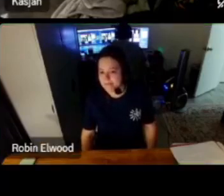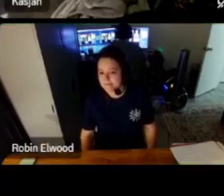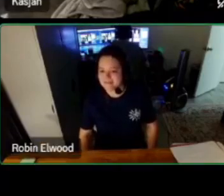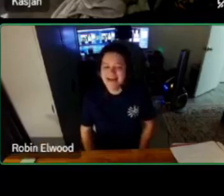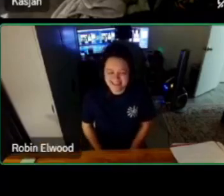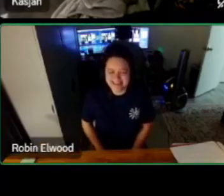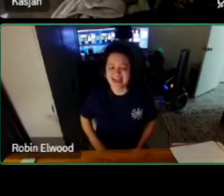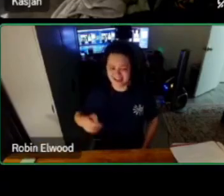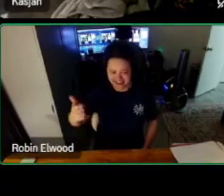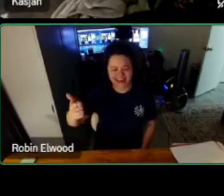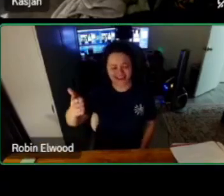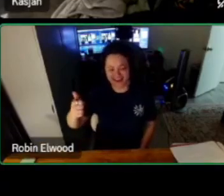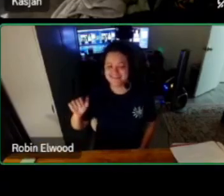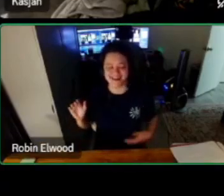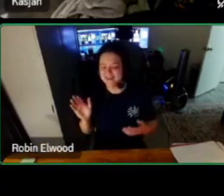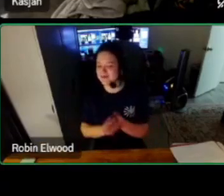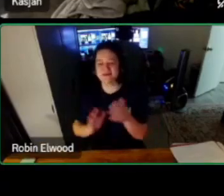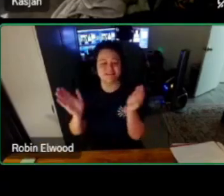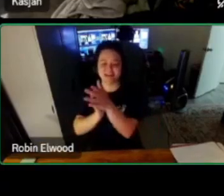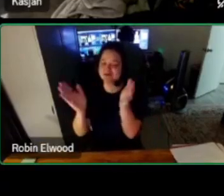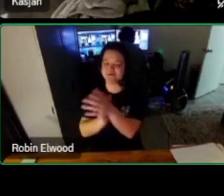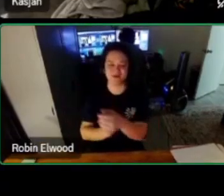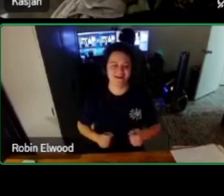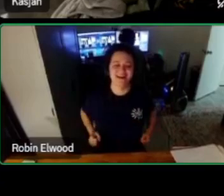I'm sorry. Yeah. I appreciate the support.